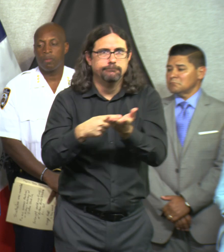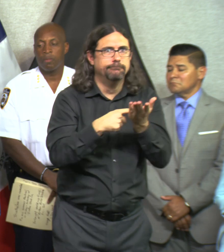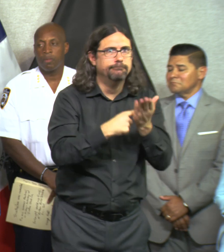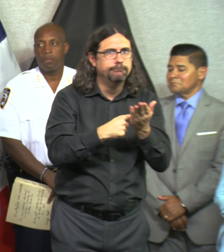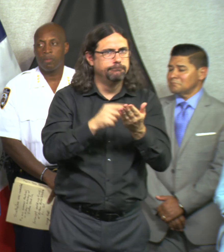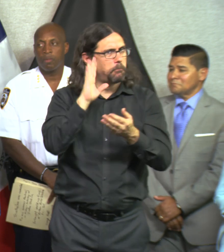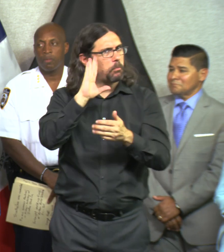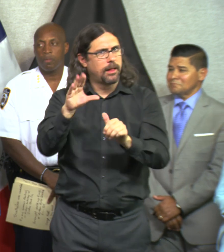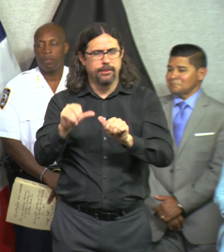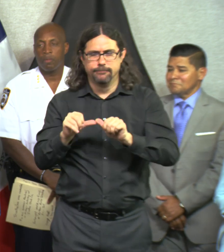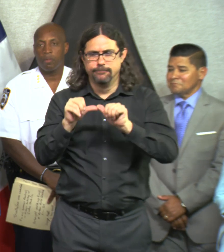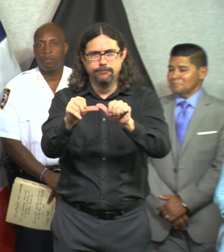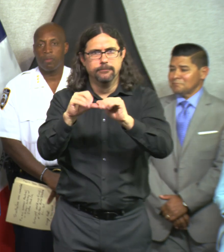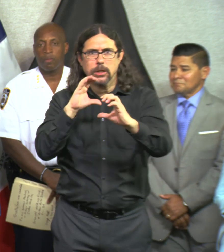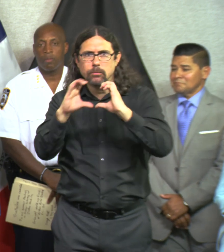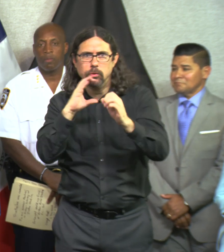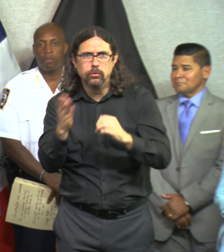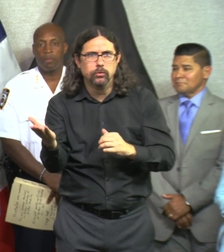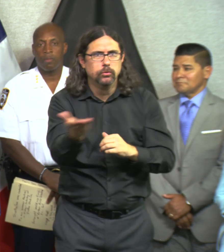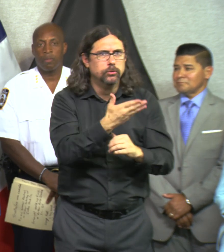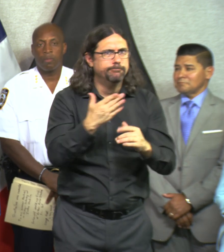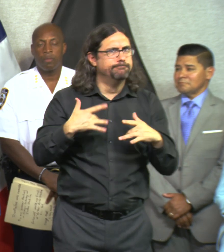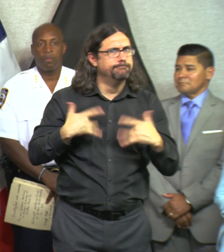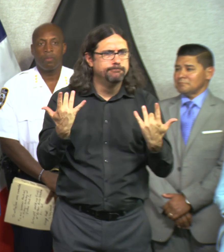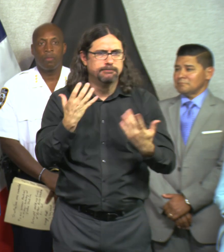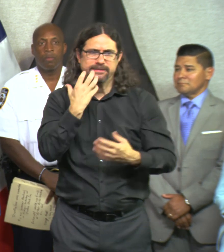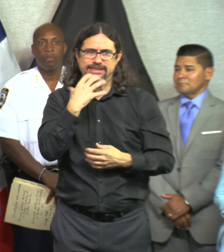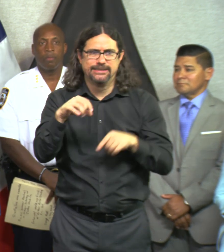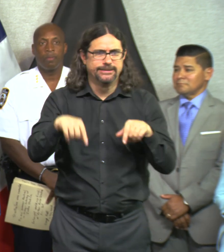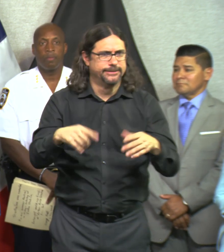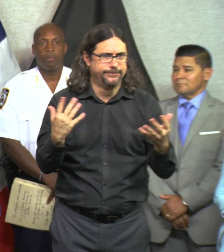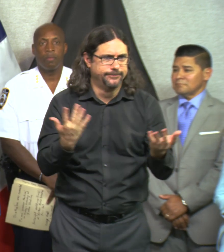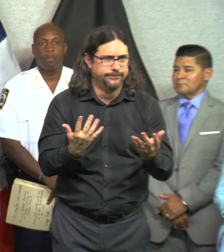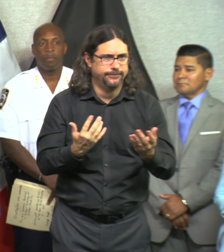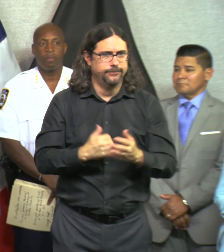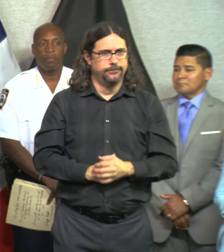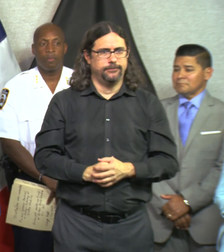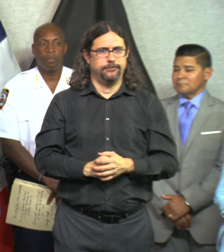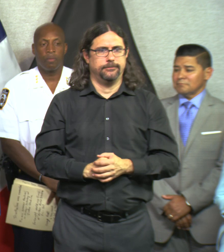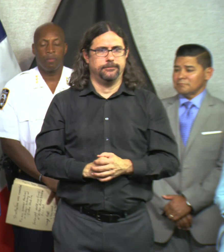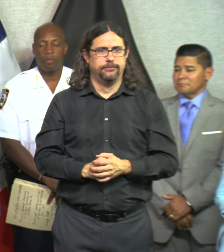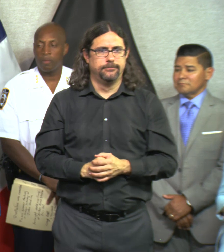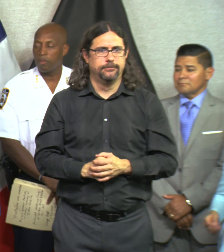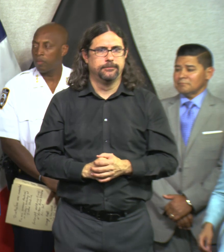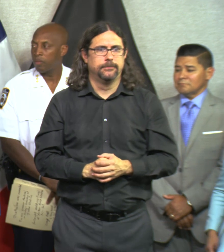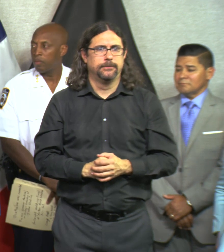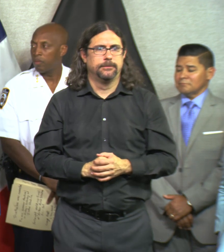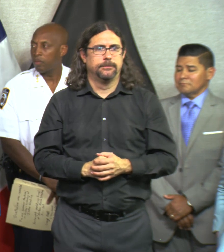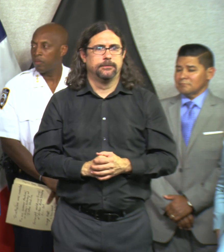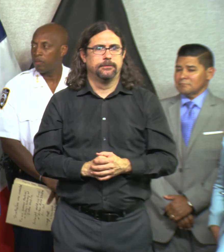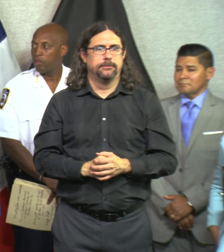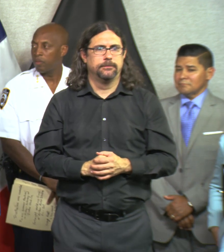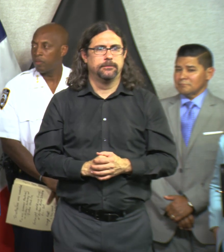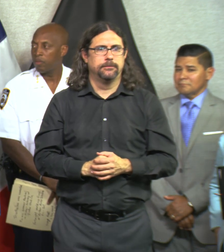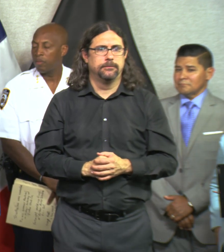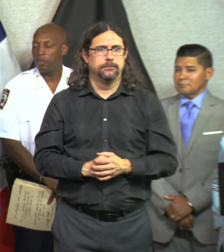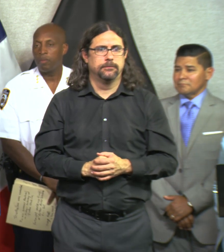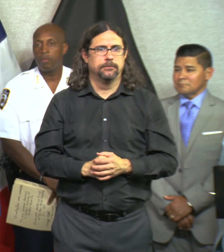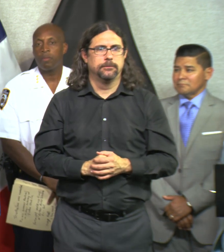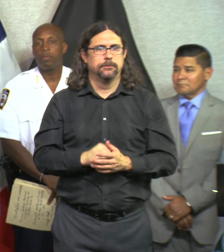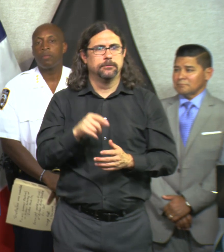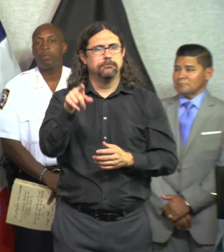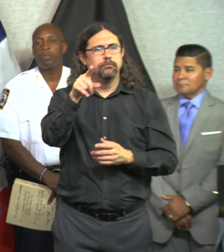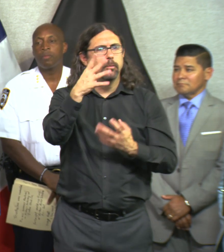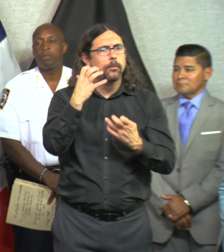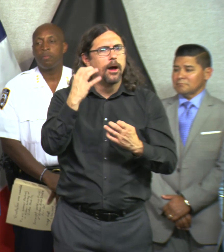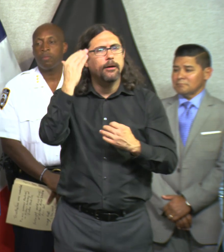remind you to stay informed and follow @NotifyNYC on Twitter or download the app on your smartphone, and you can receive the latest updates as we